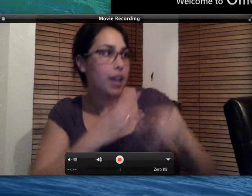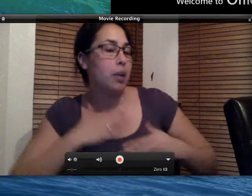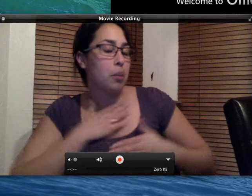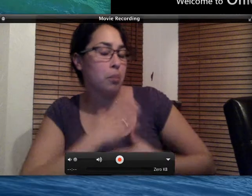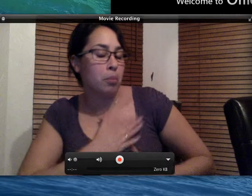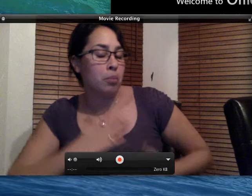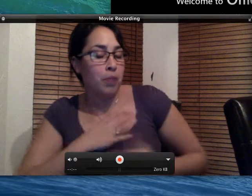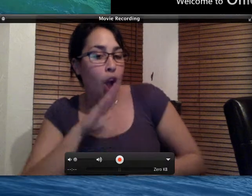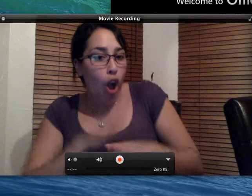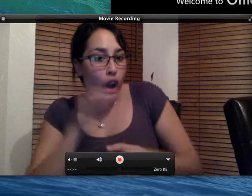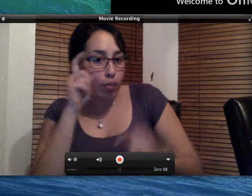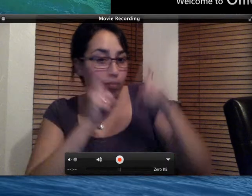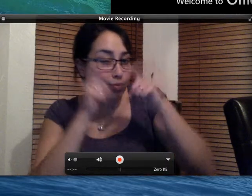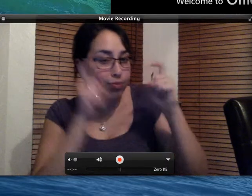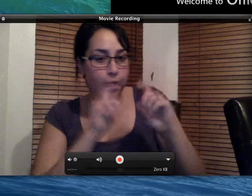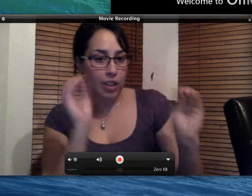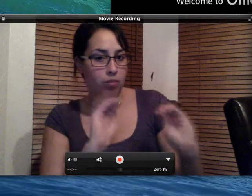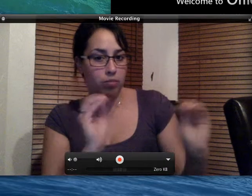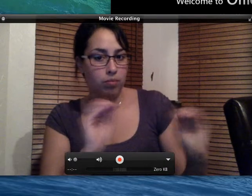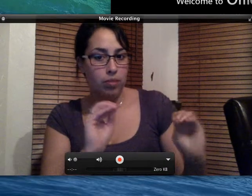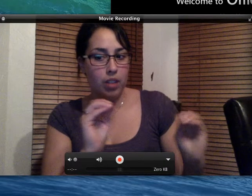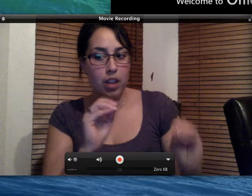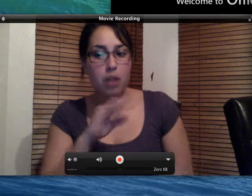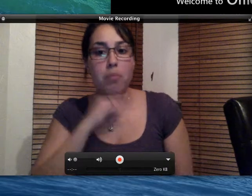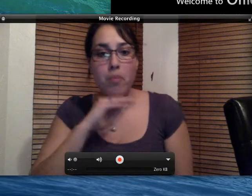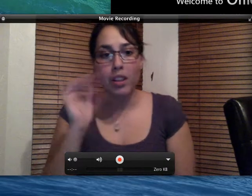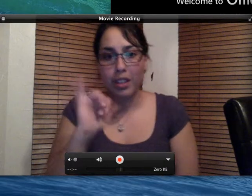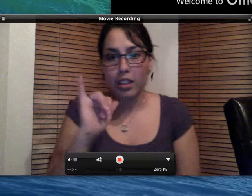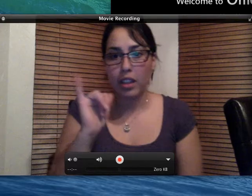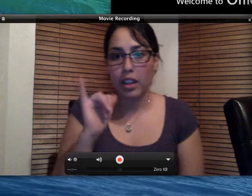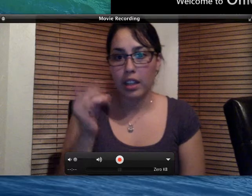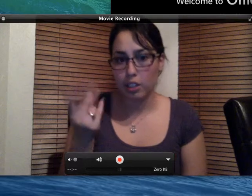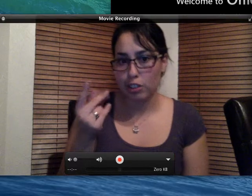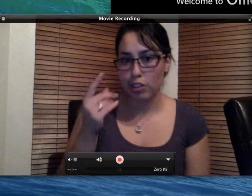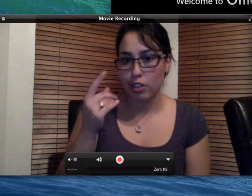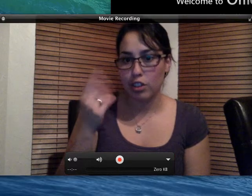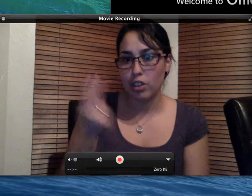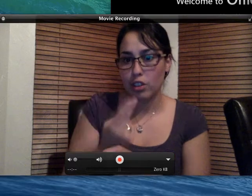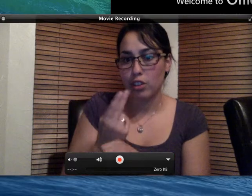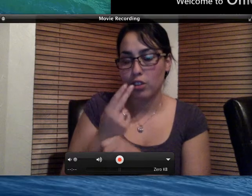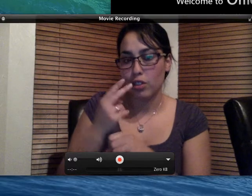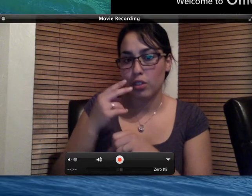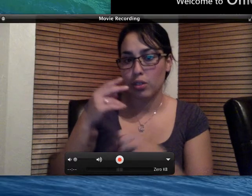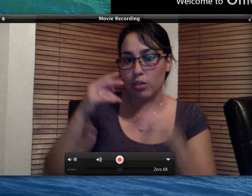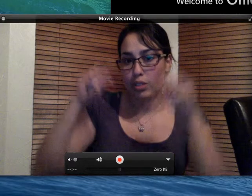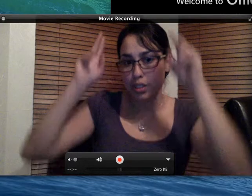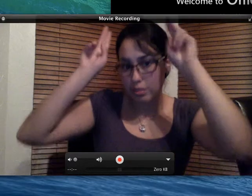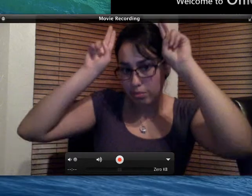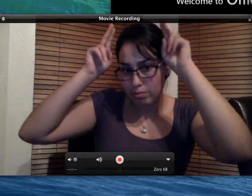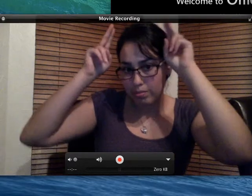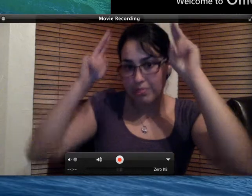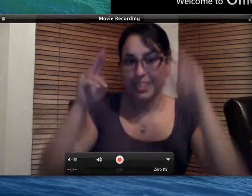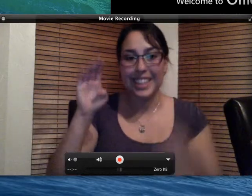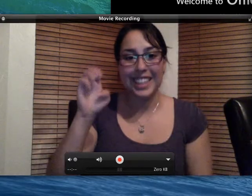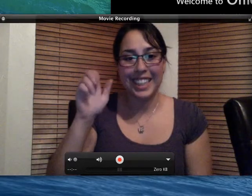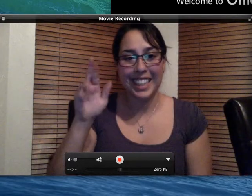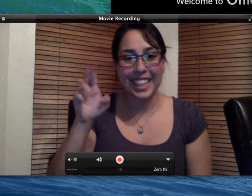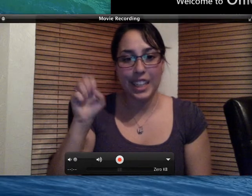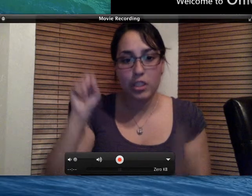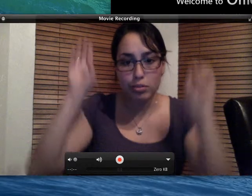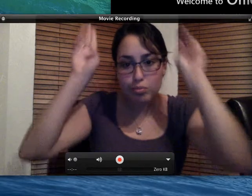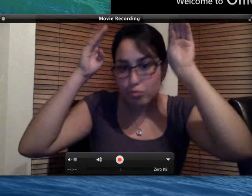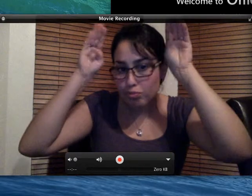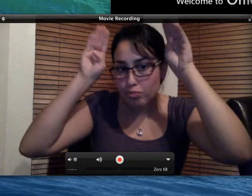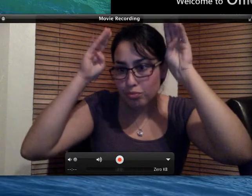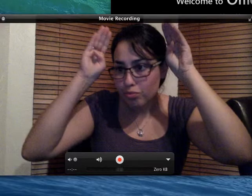tend to, pigs, for example, are more like dogs. They use the upper half of the face. The ears are very expressive, so you're not really sure what's going on